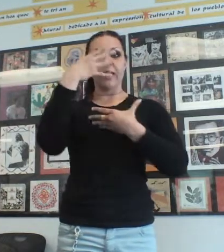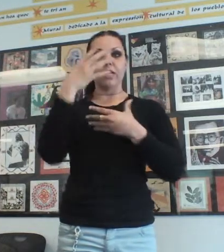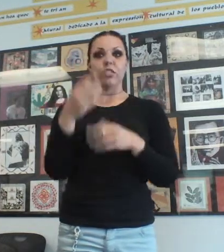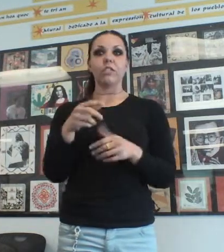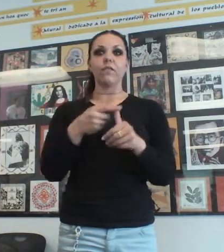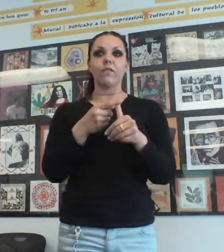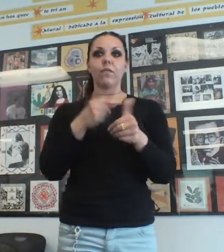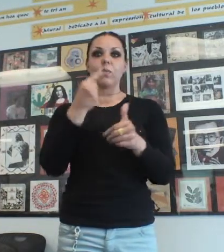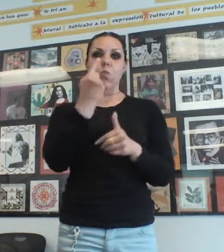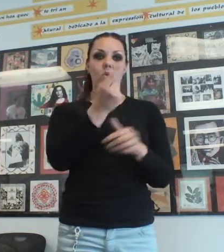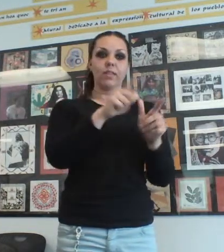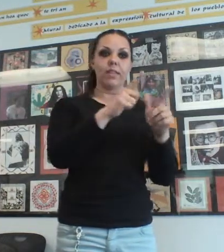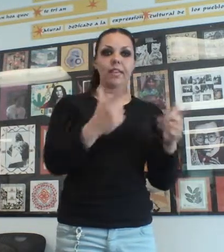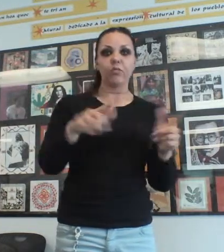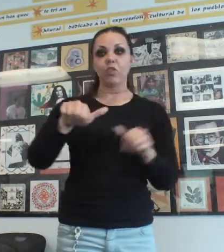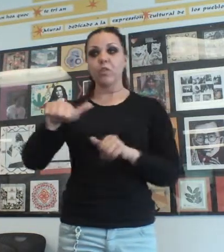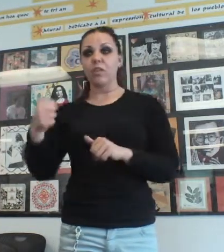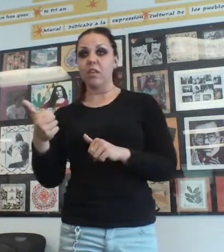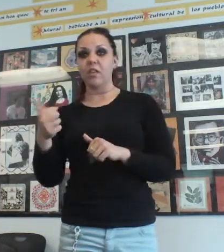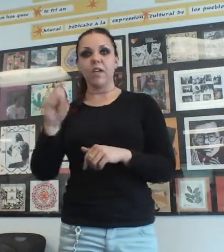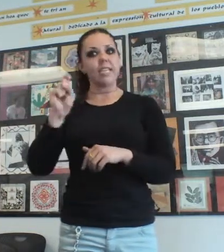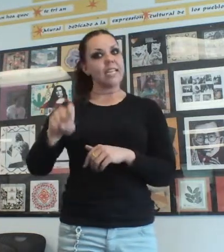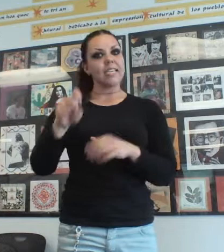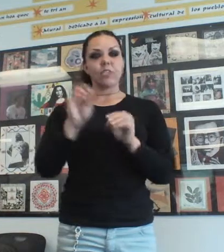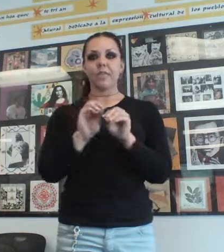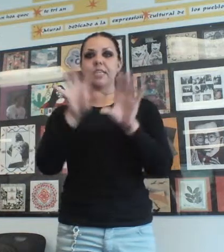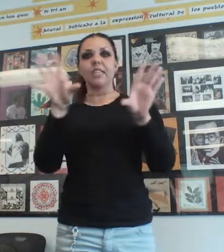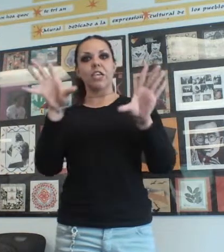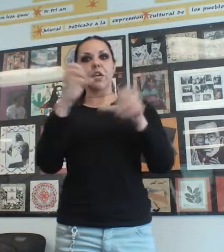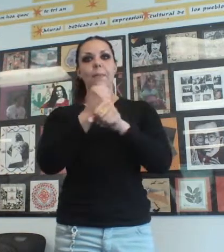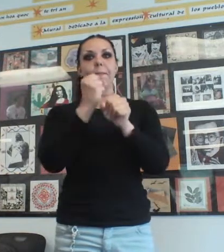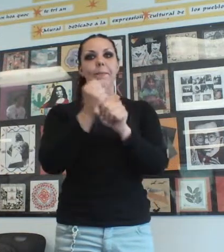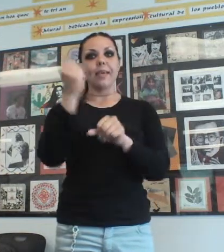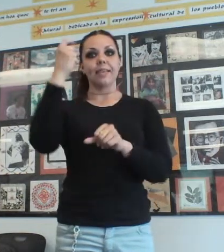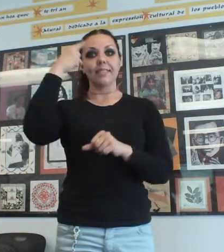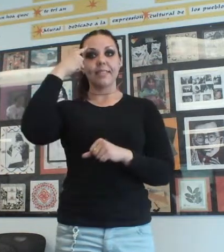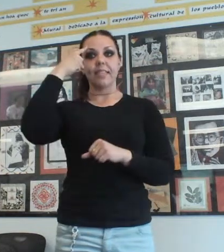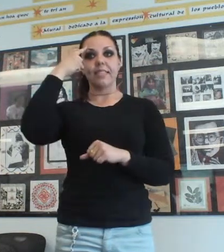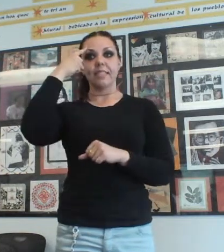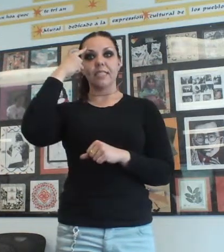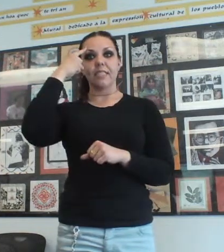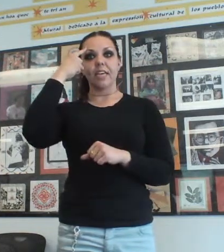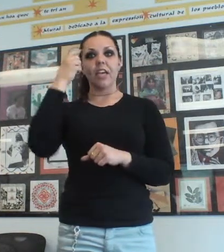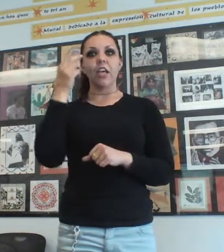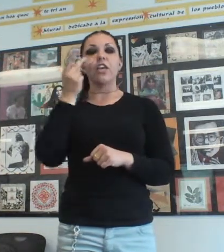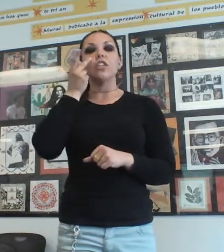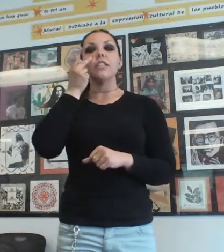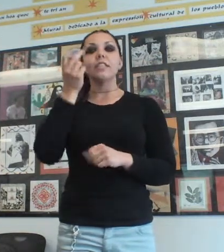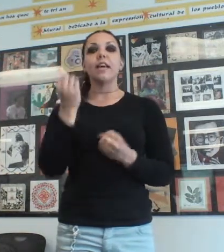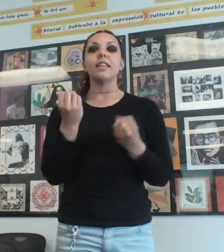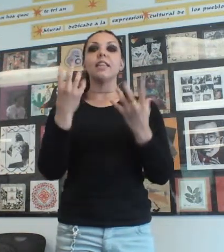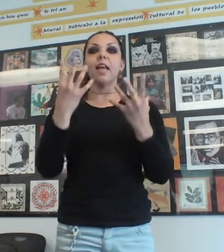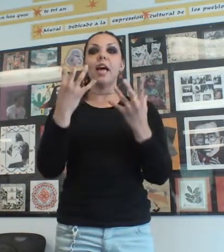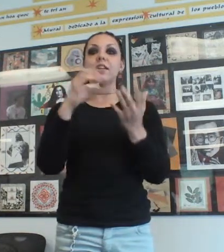sense. You'll see a lot of interpreters and a lot of students, maybe at the level that you're at right now, tend to